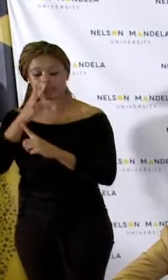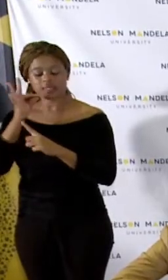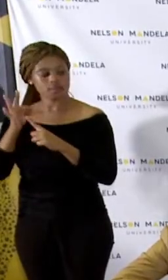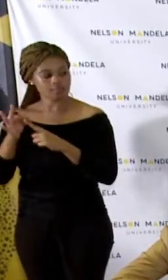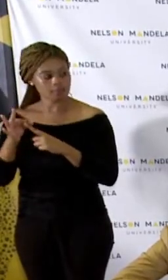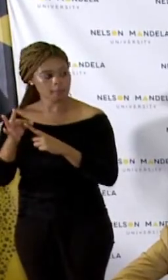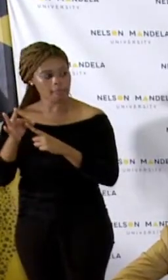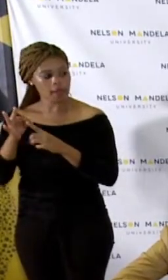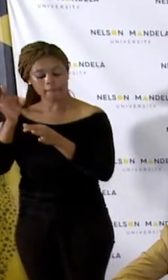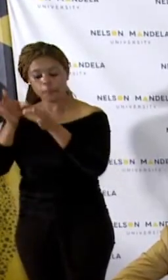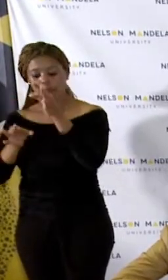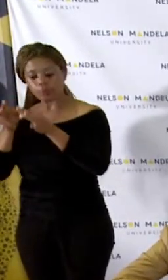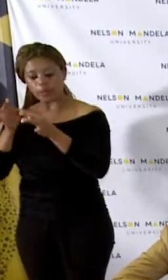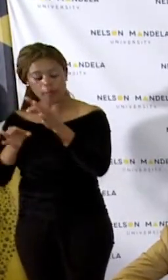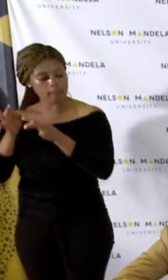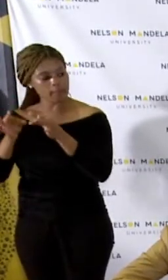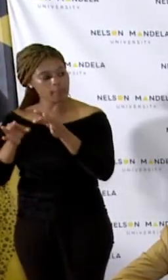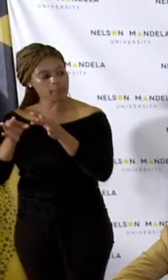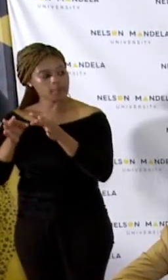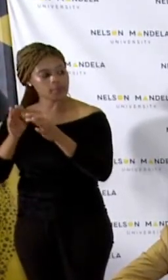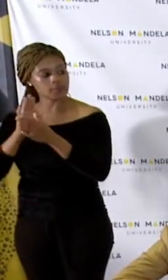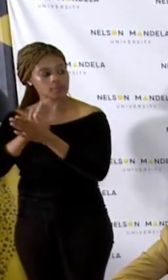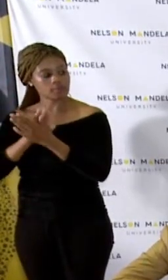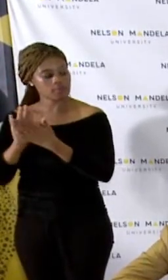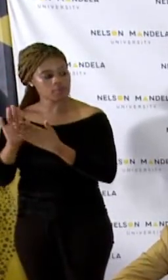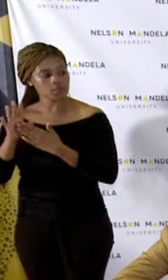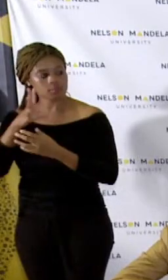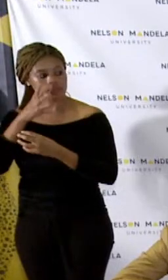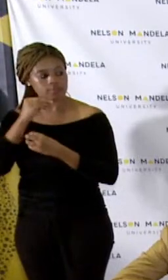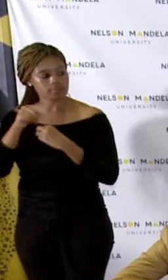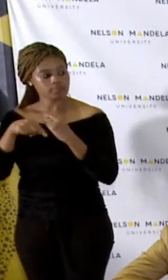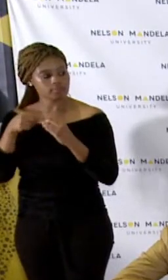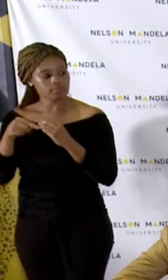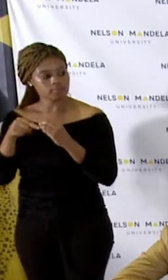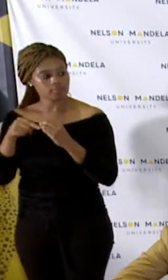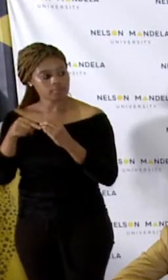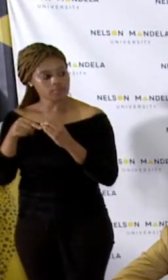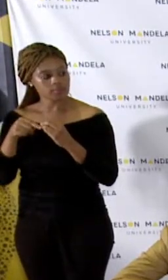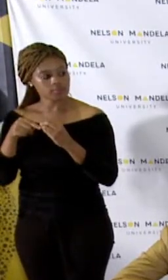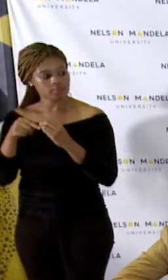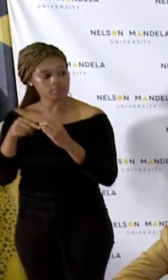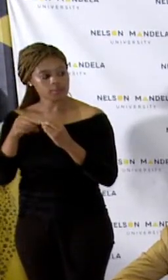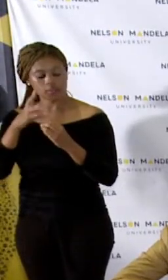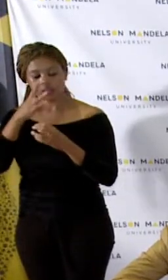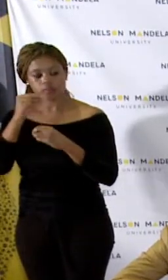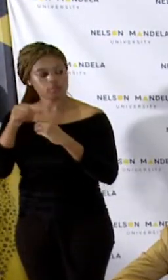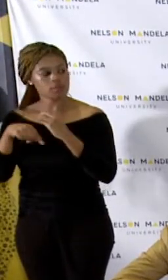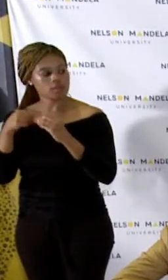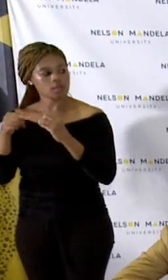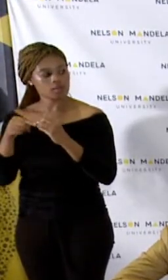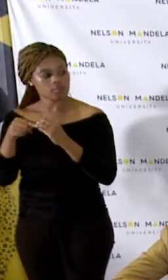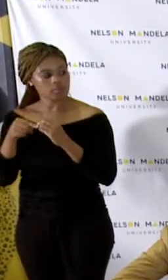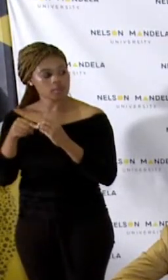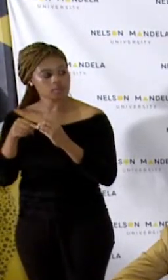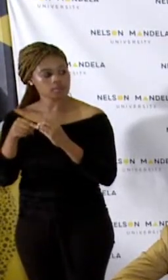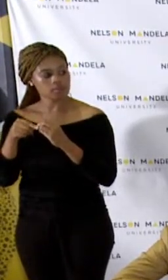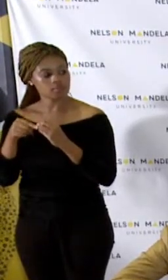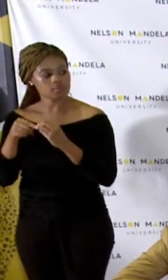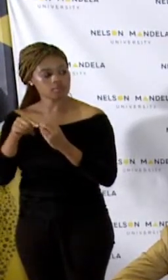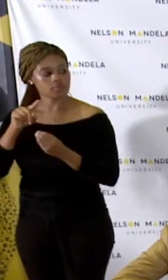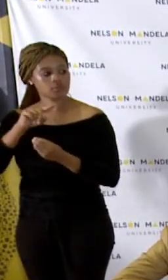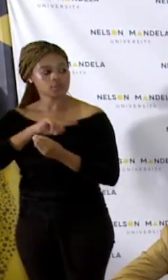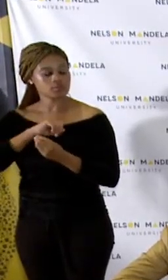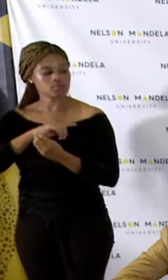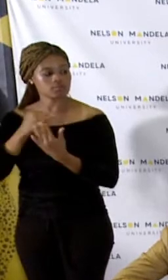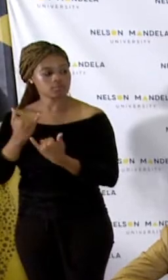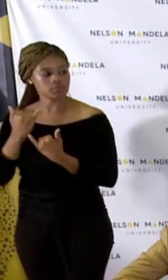around artificial intelligence. While I did speak about artificial intelligence, I might have also spoken out of hand. Because at the